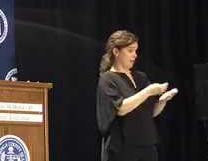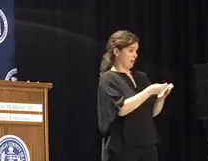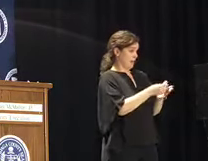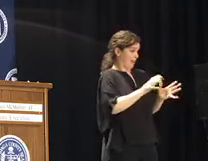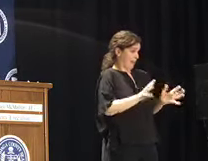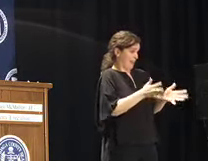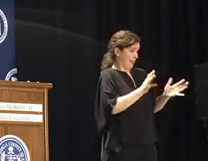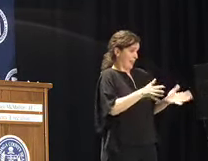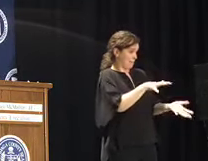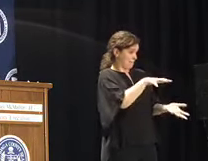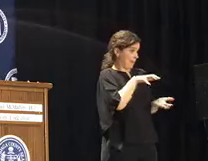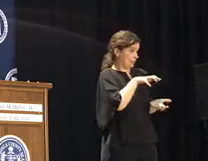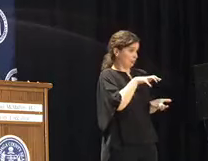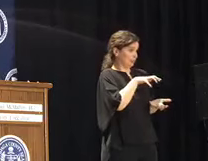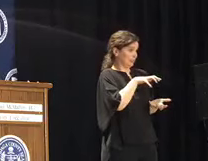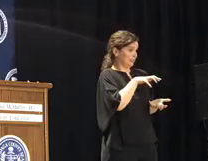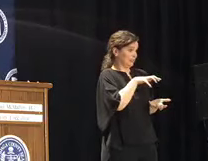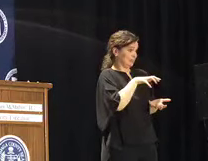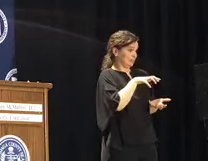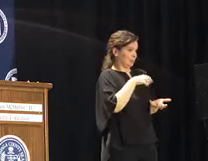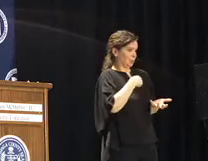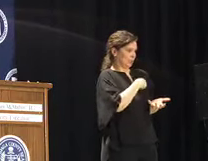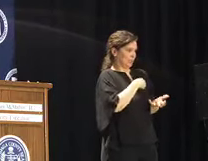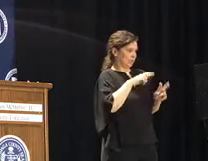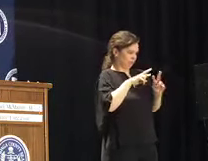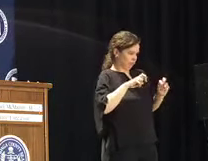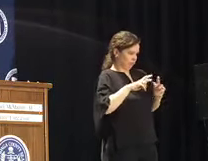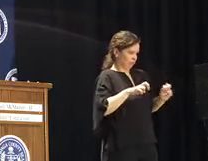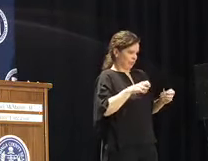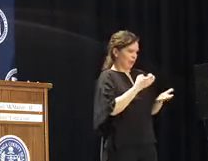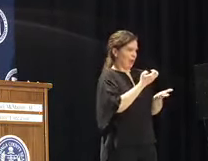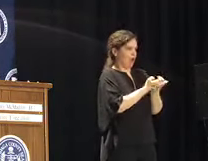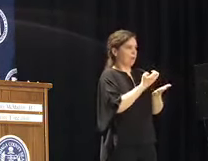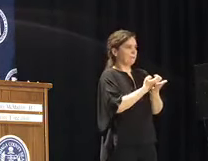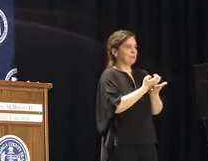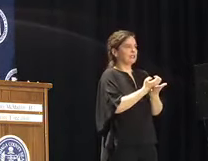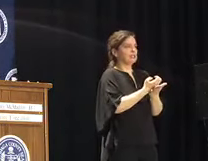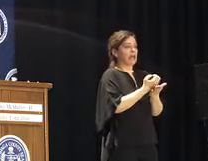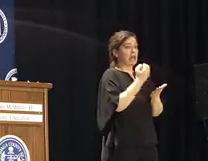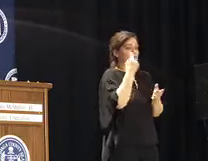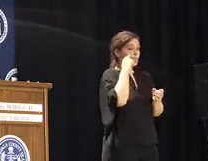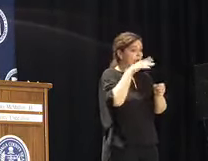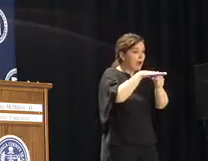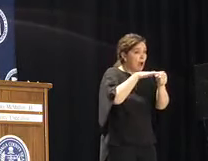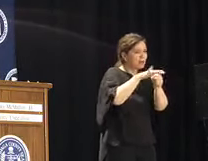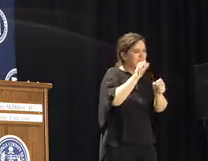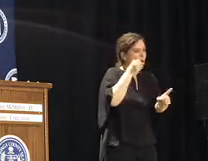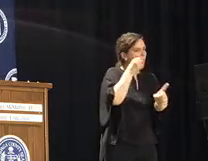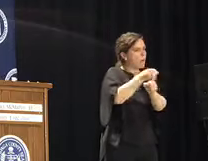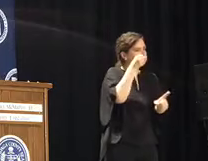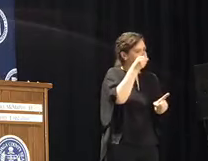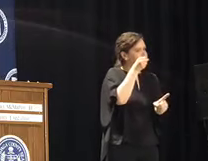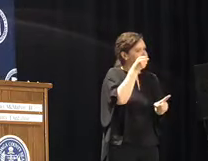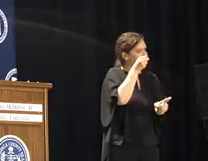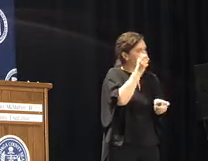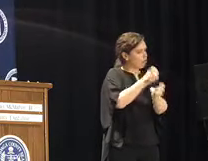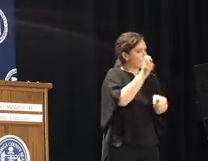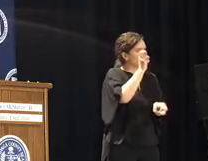economic reality of the areas that have been hit the hardest. So the governor talked about New York State, what it means for their budget.